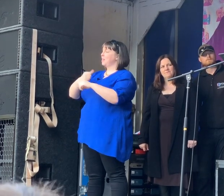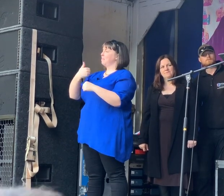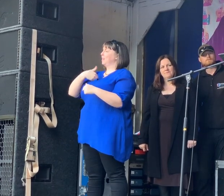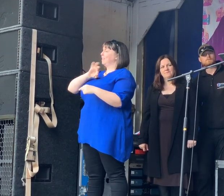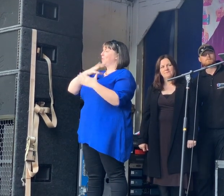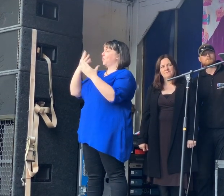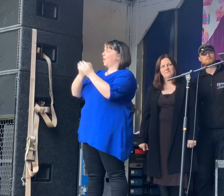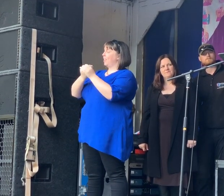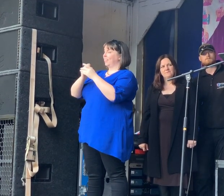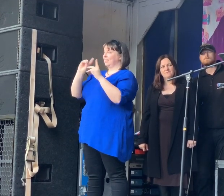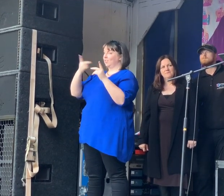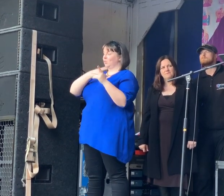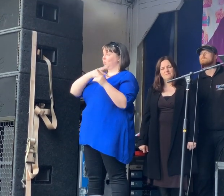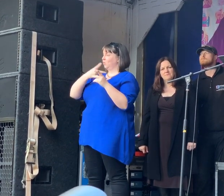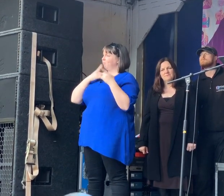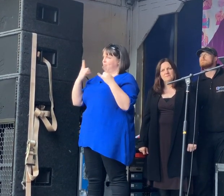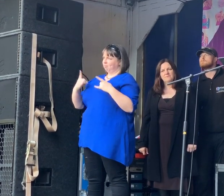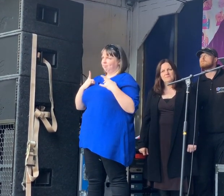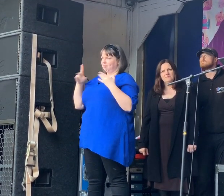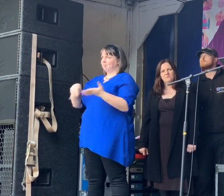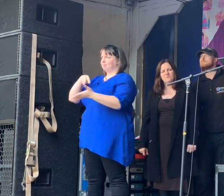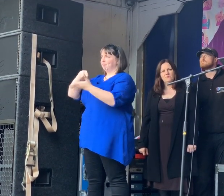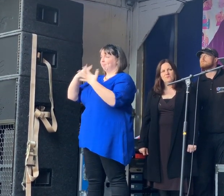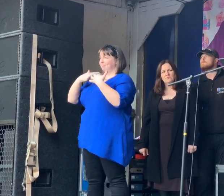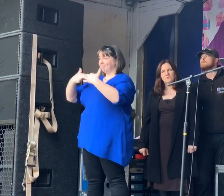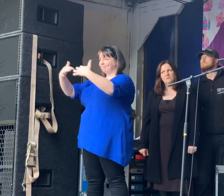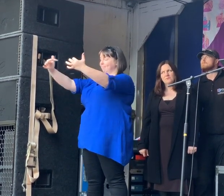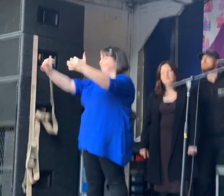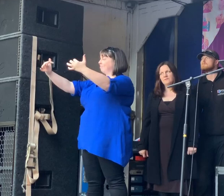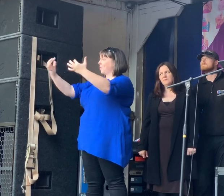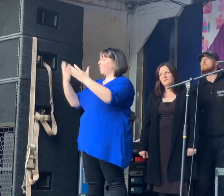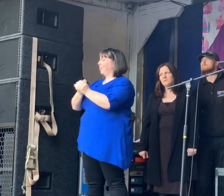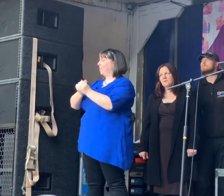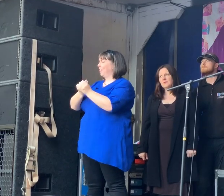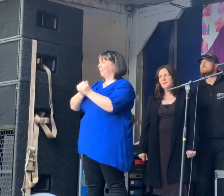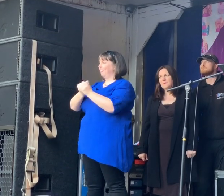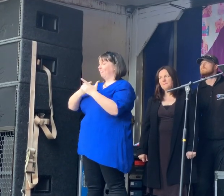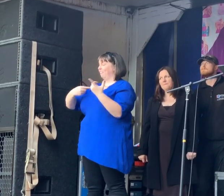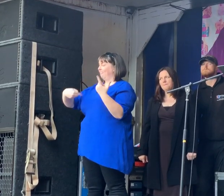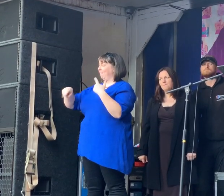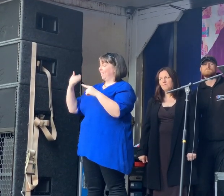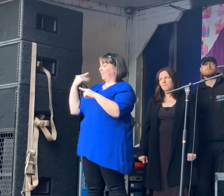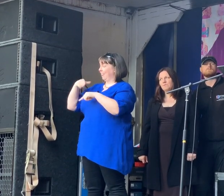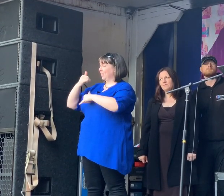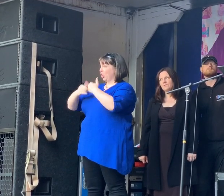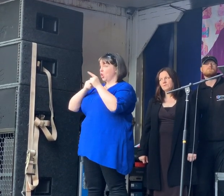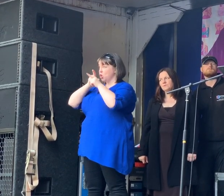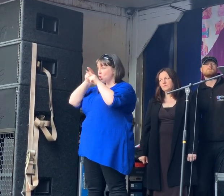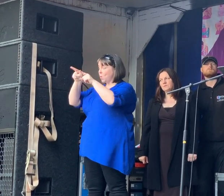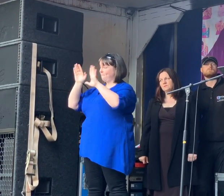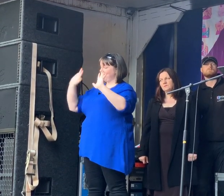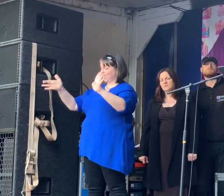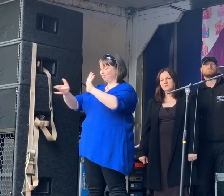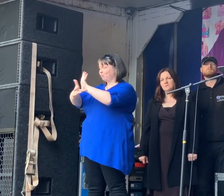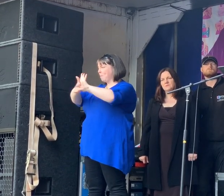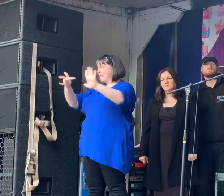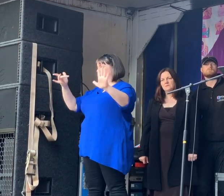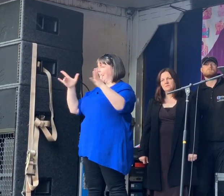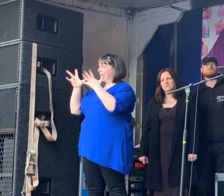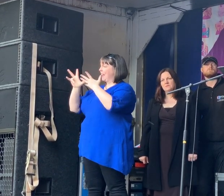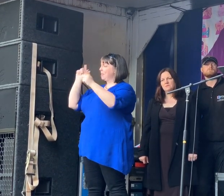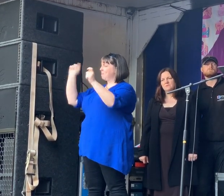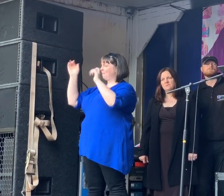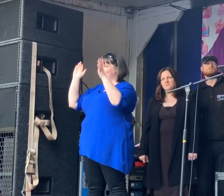Myself and Denise are so honoured to stand here today with all of you. Earlier this year, you repealed the 8th